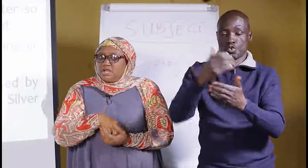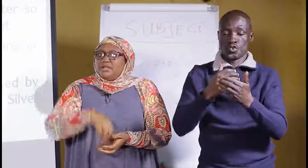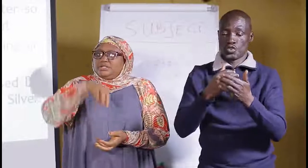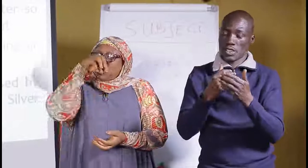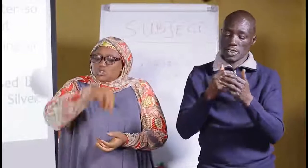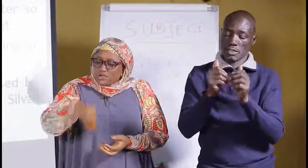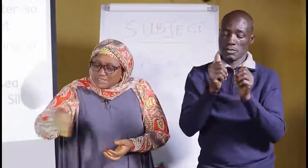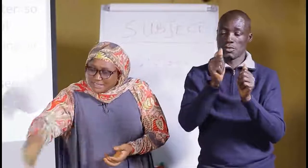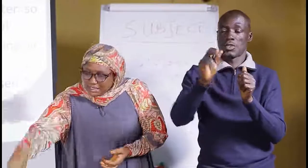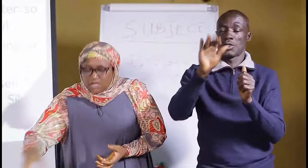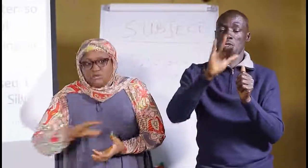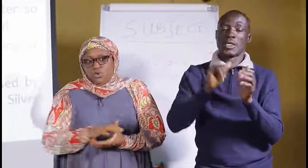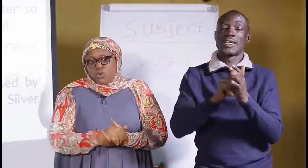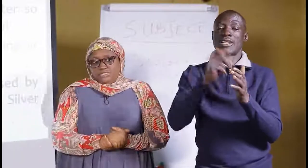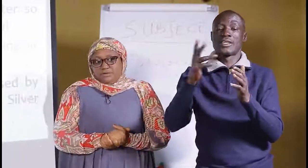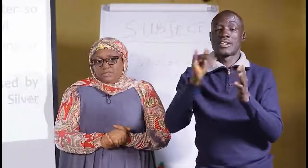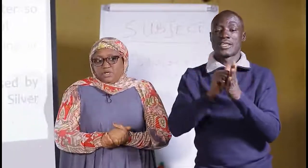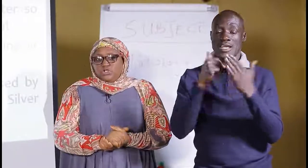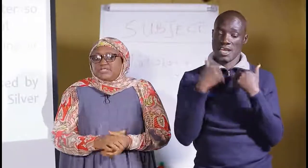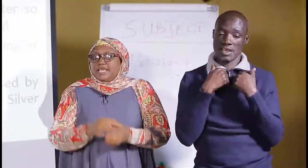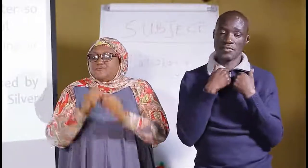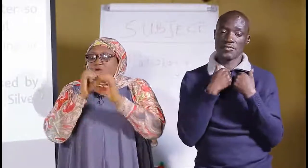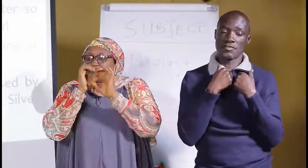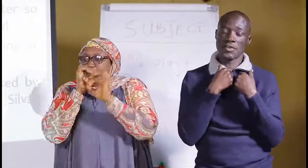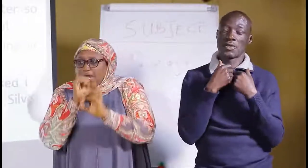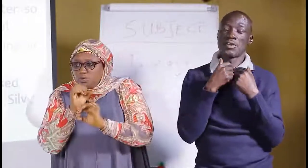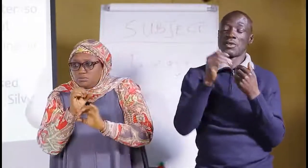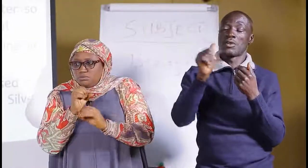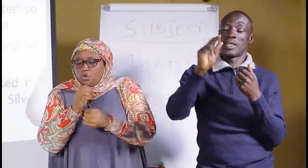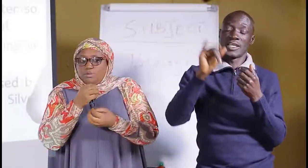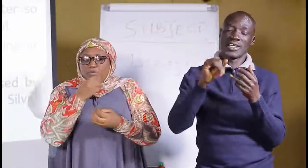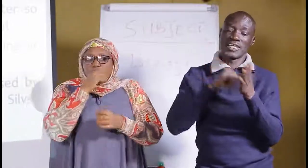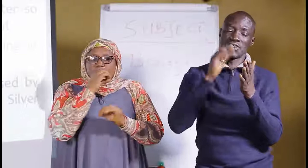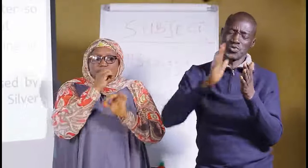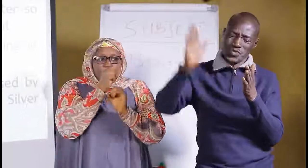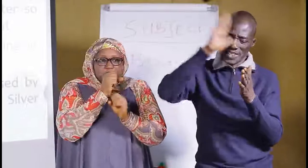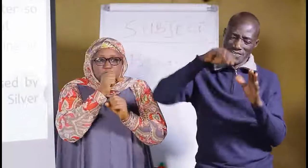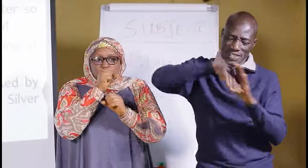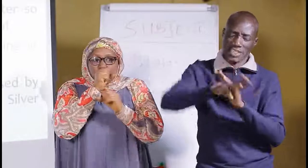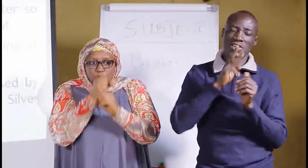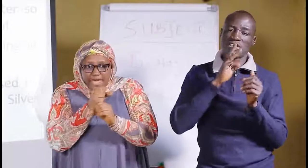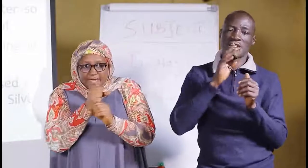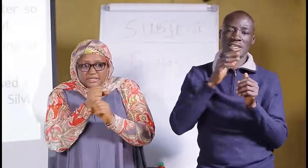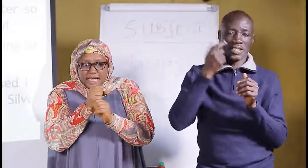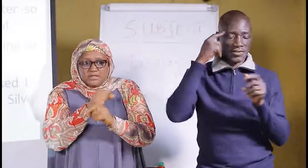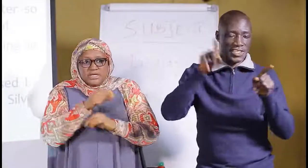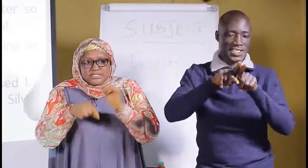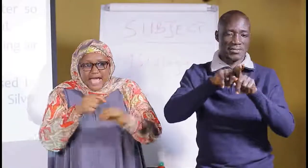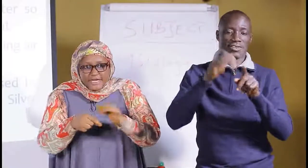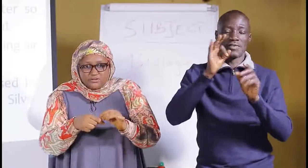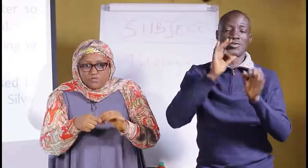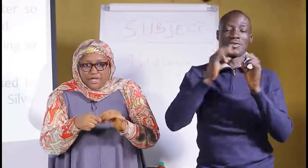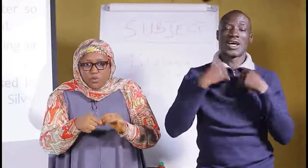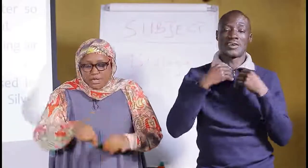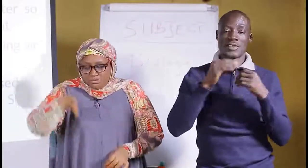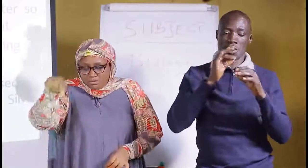it does not sink on water. Just like if you have a balloon, or maybe you get a polythene, you blow air inside,